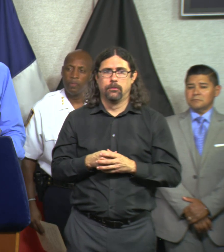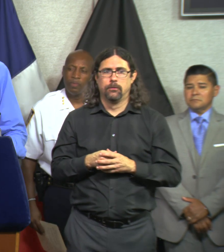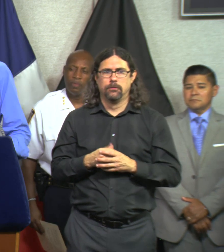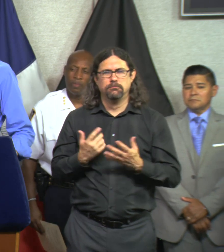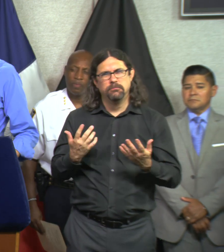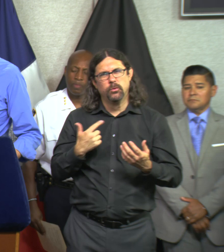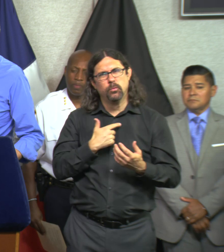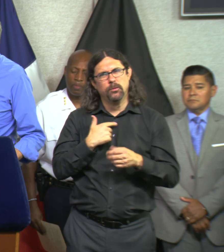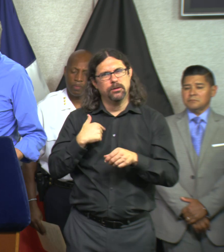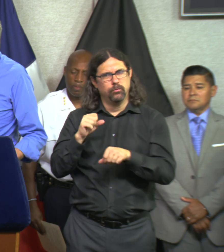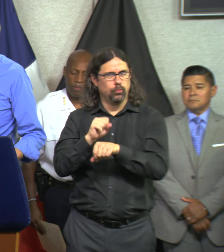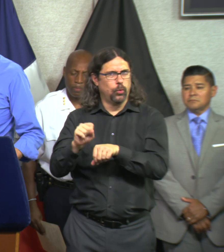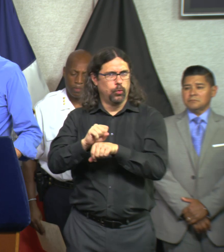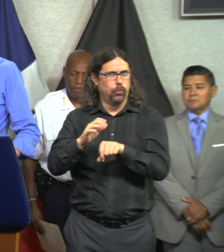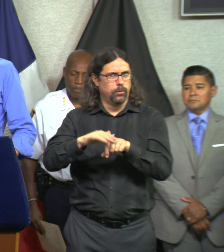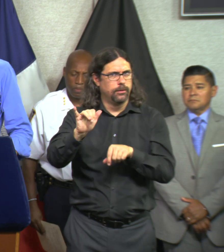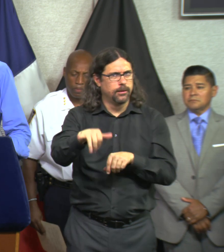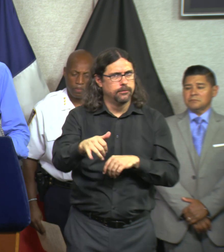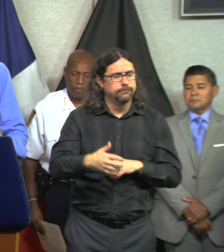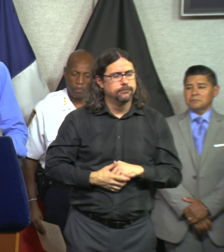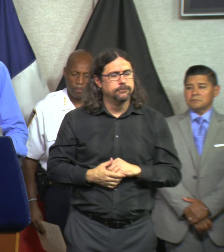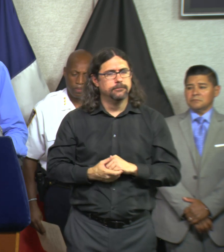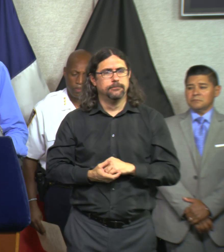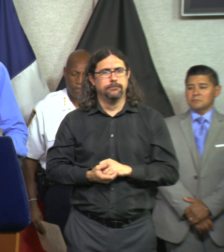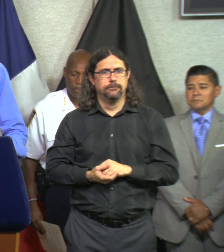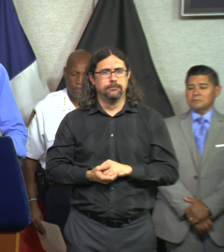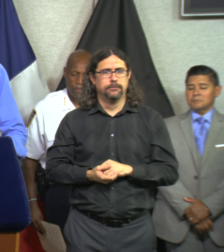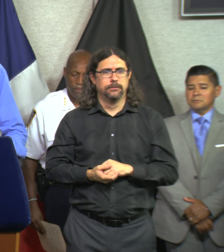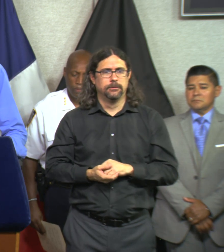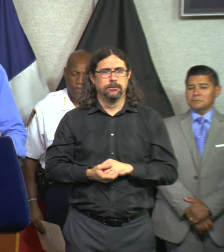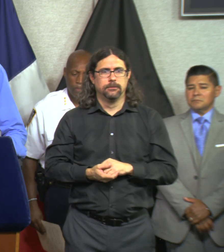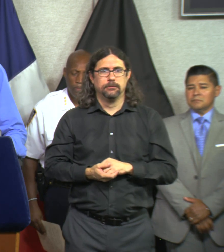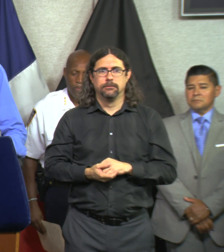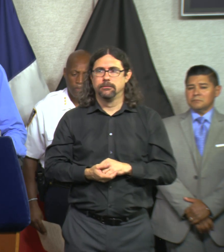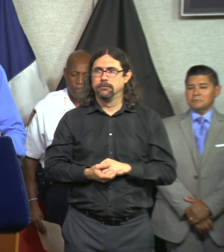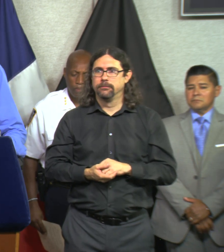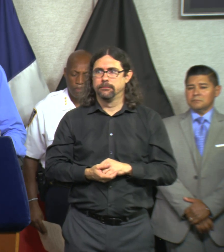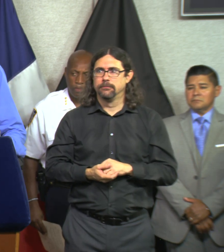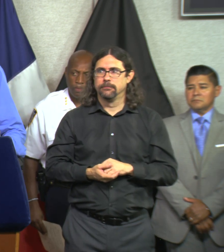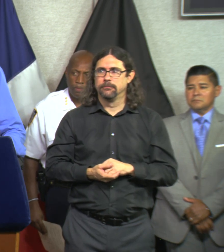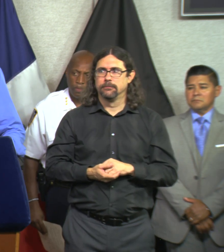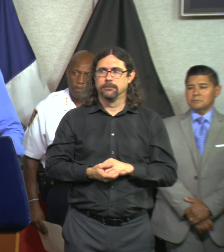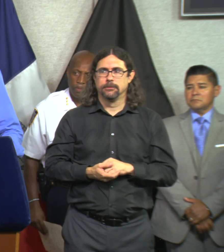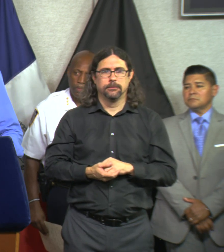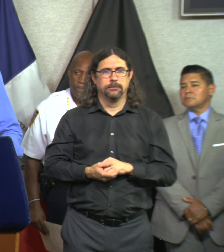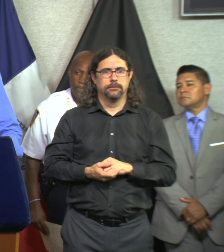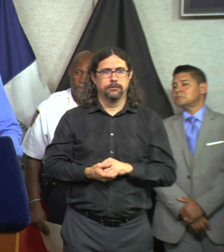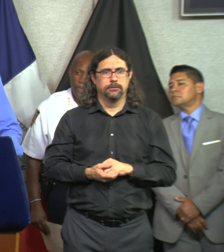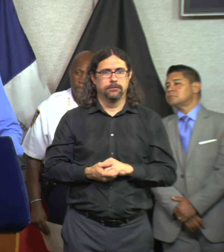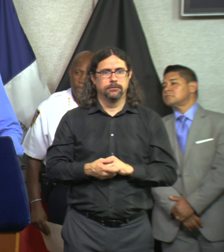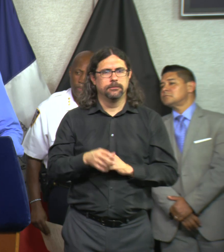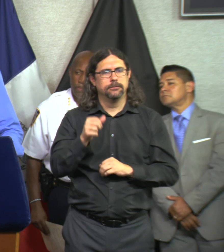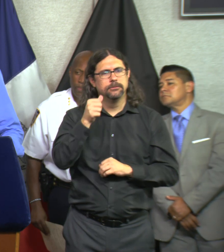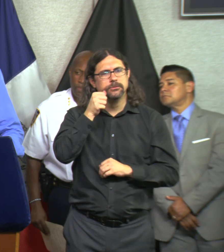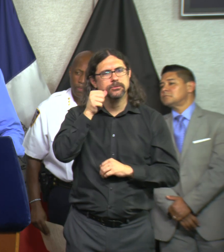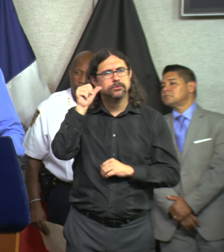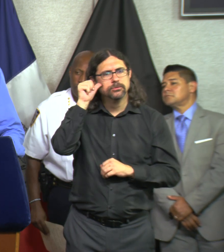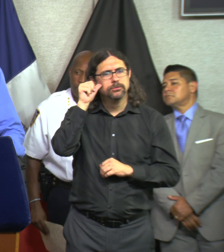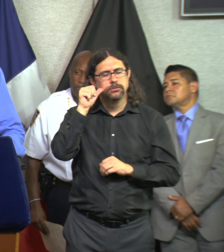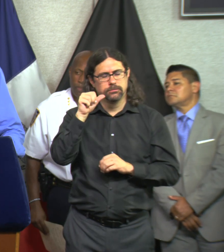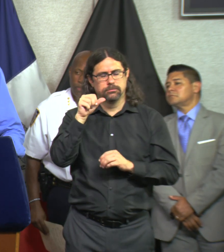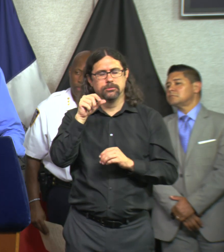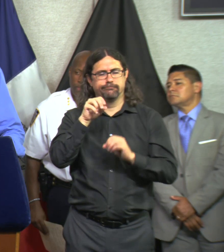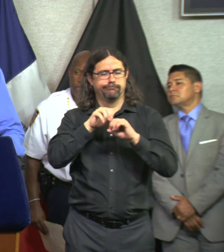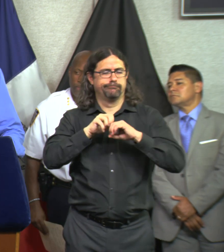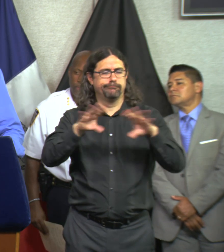Yeah. There was the video yesterday that surfaced on Twitter, I'm sure you haven't seen it, but of an employee for